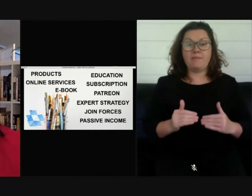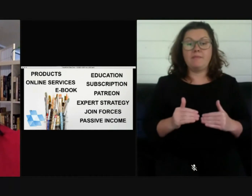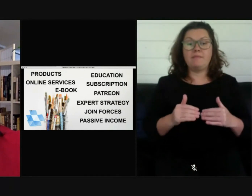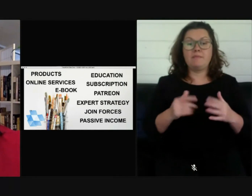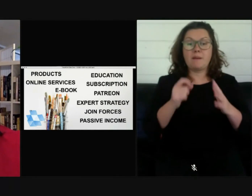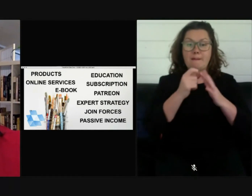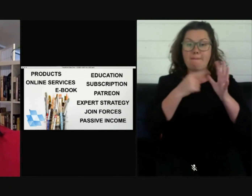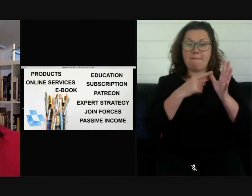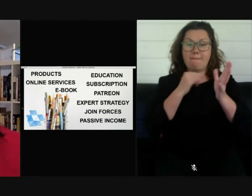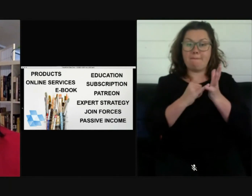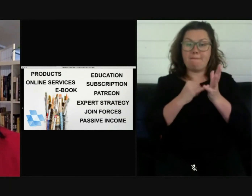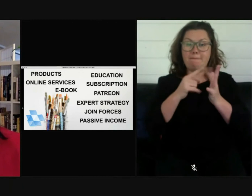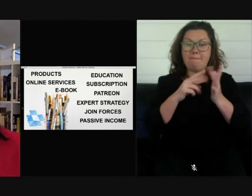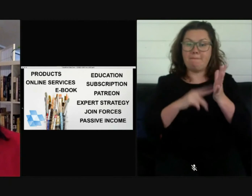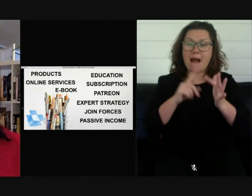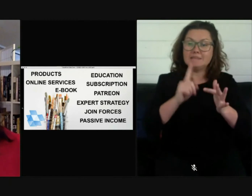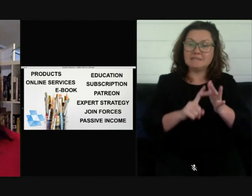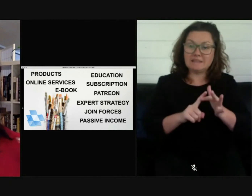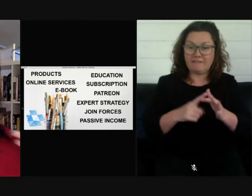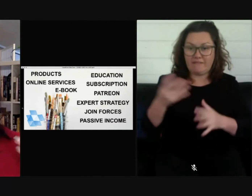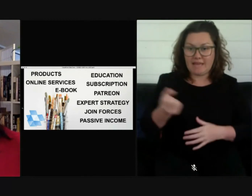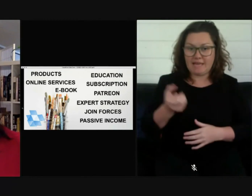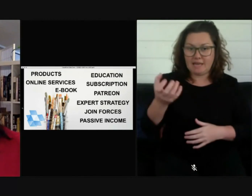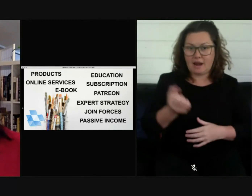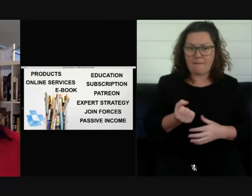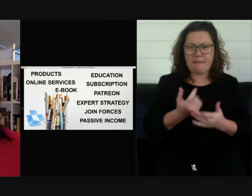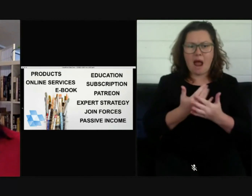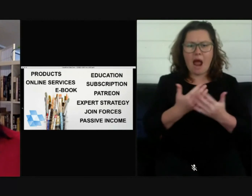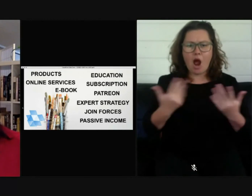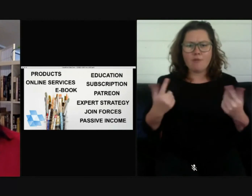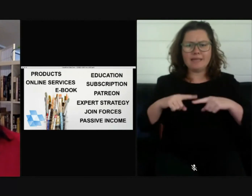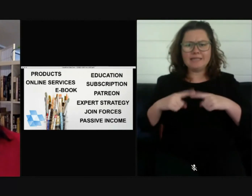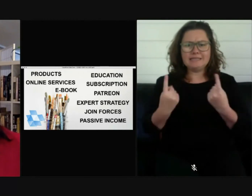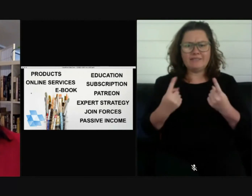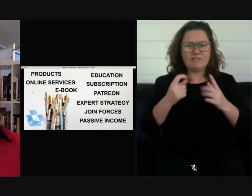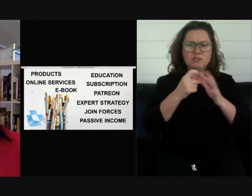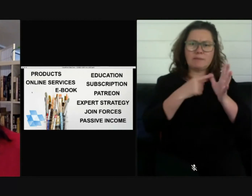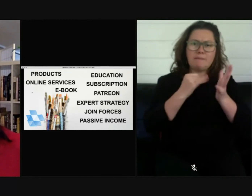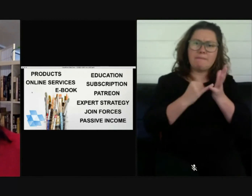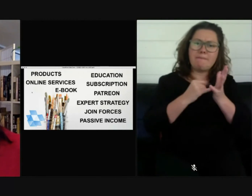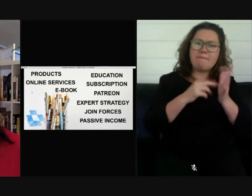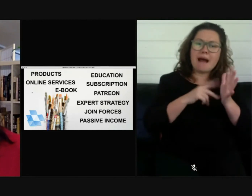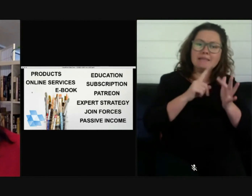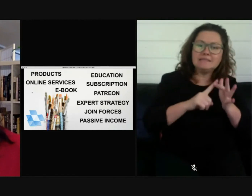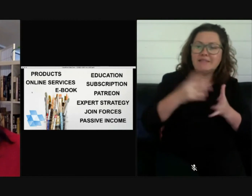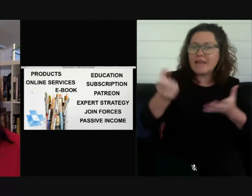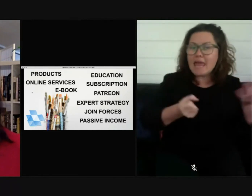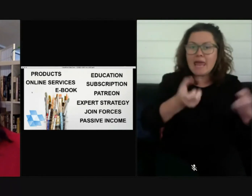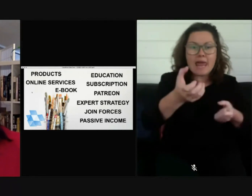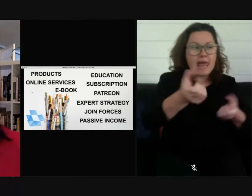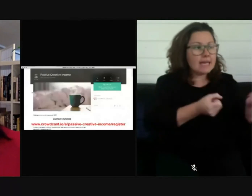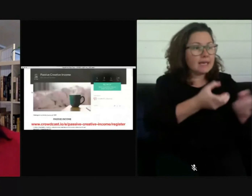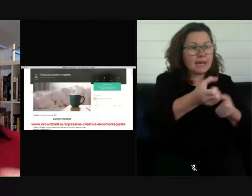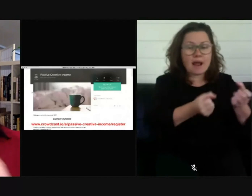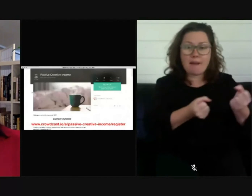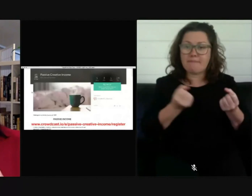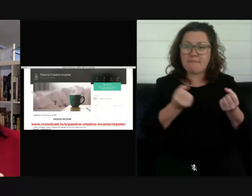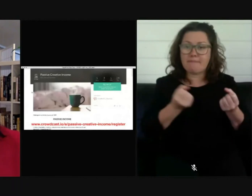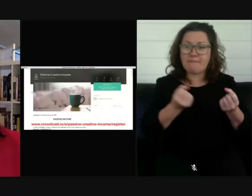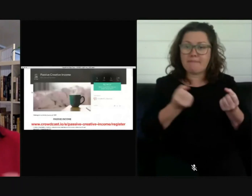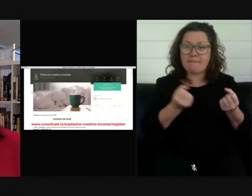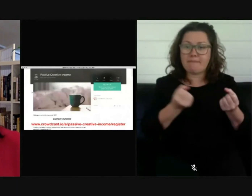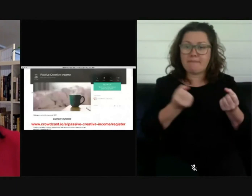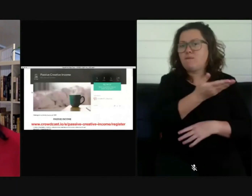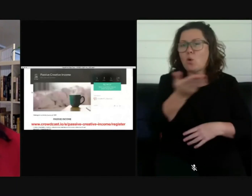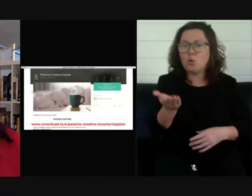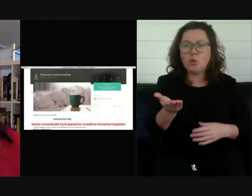possibilities are available to you? Again, a huge question that we simply can't answer right now. Oops. So I'm very happy to